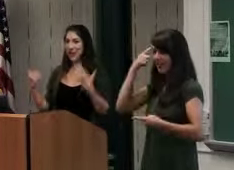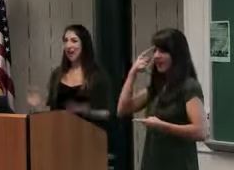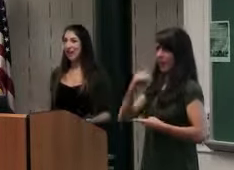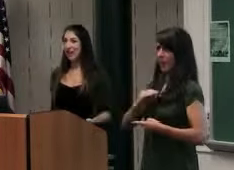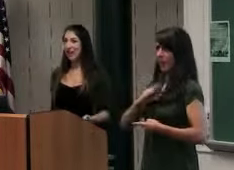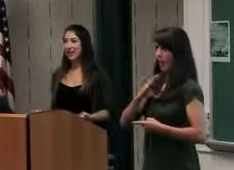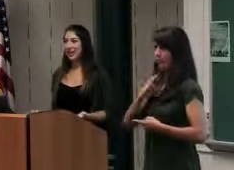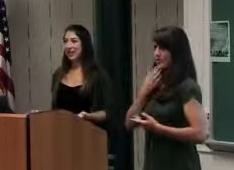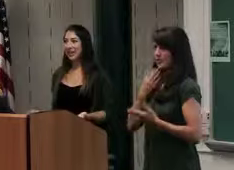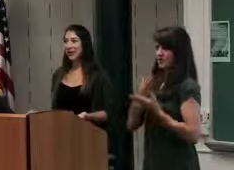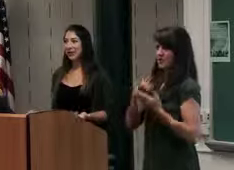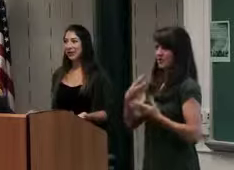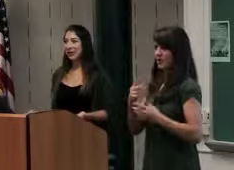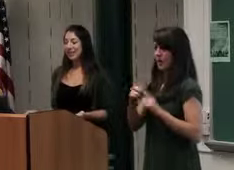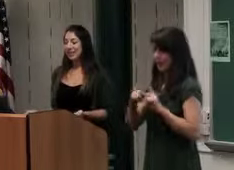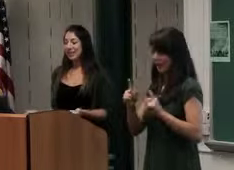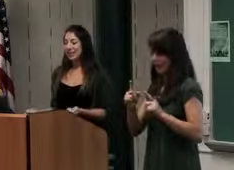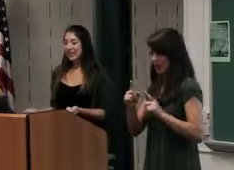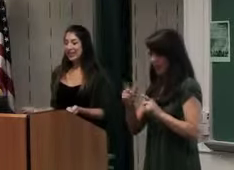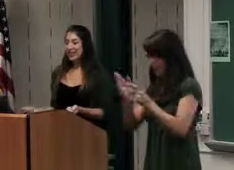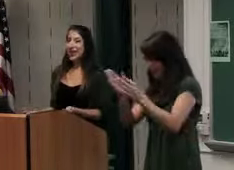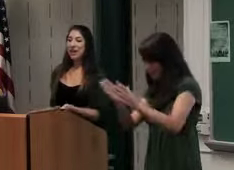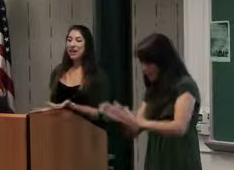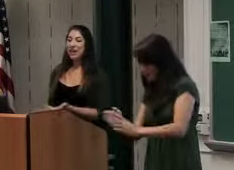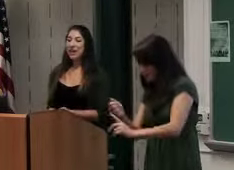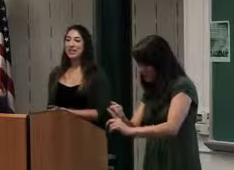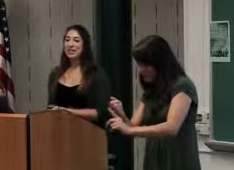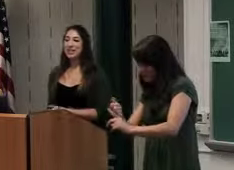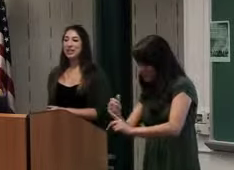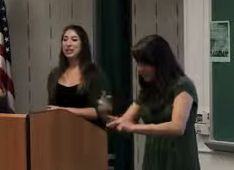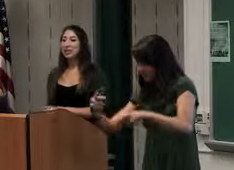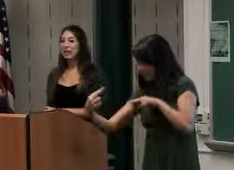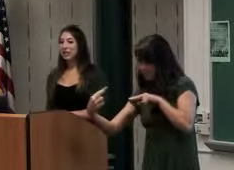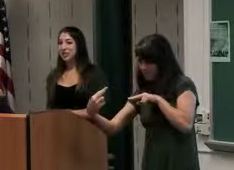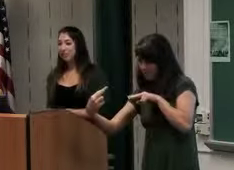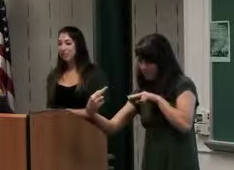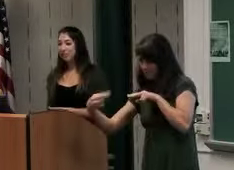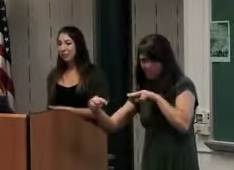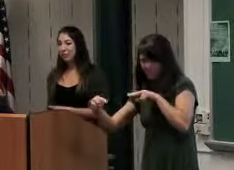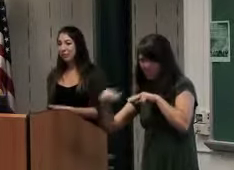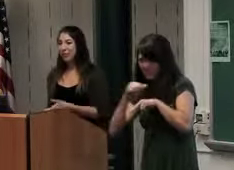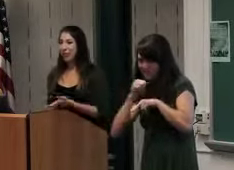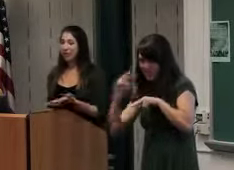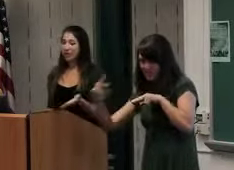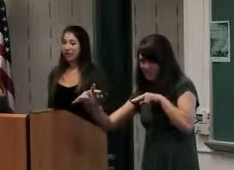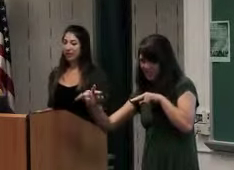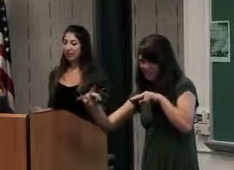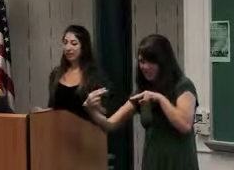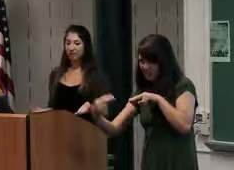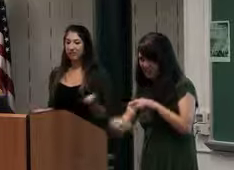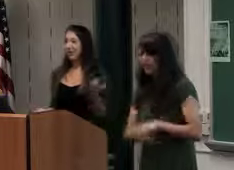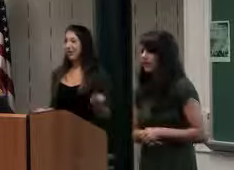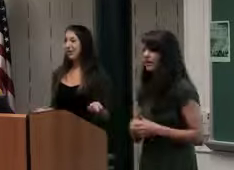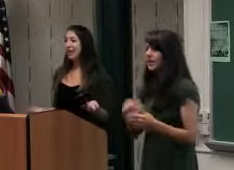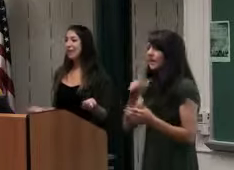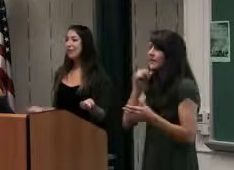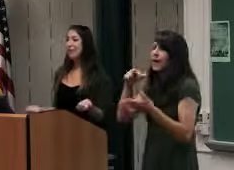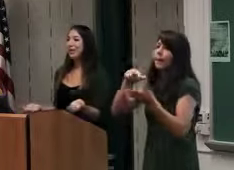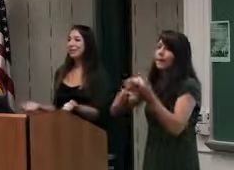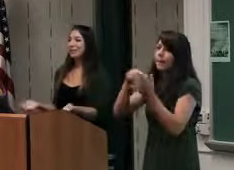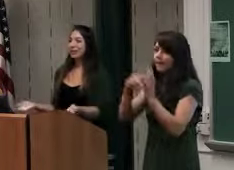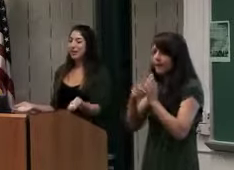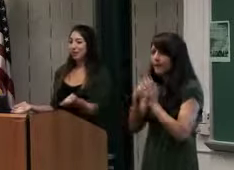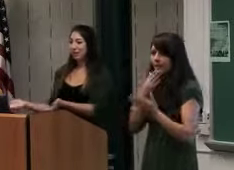just not looking at you, it's not because you're doing a bad job or that they don't like